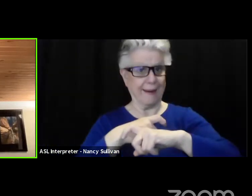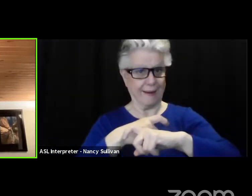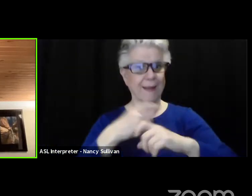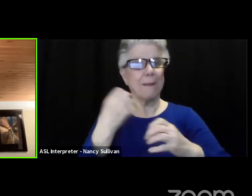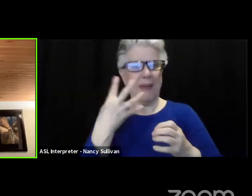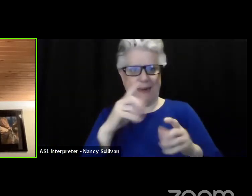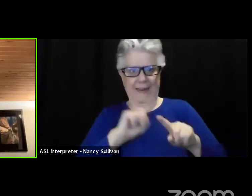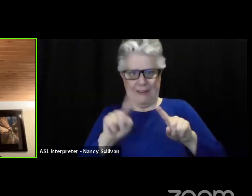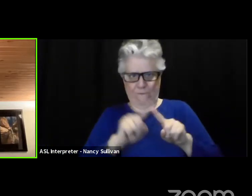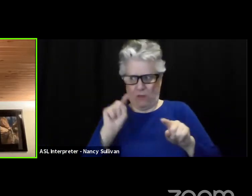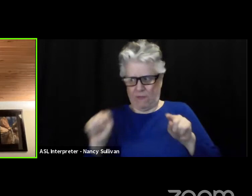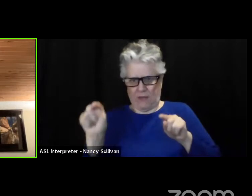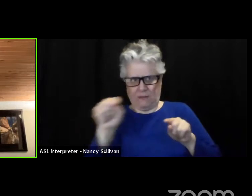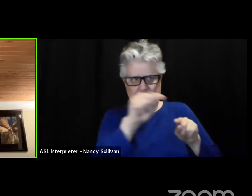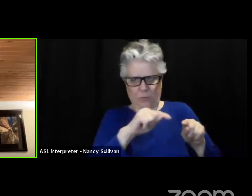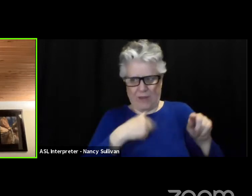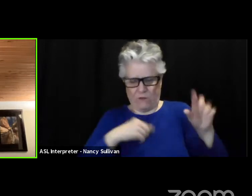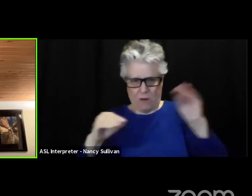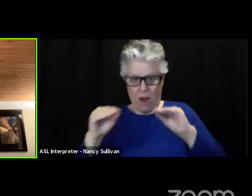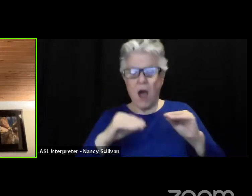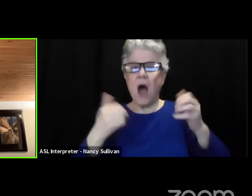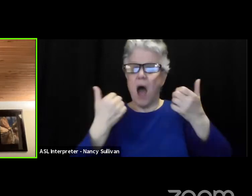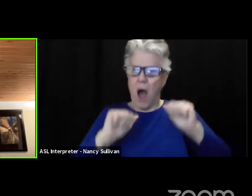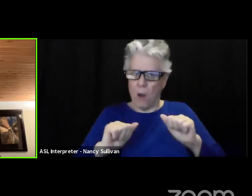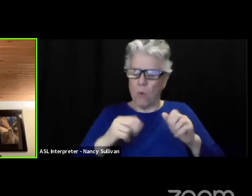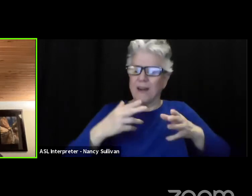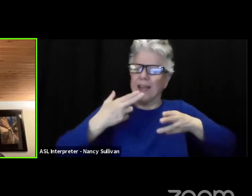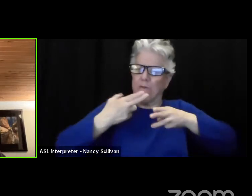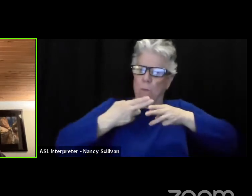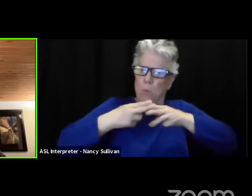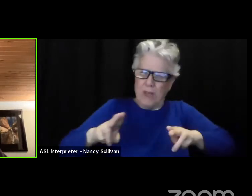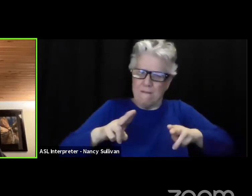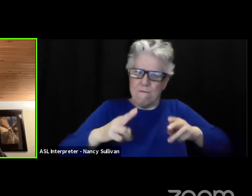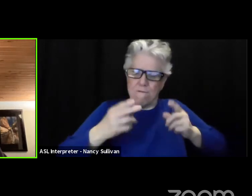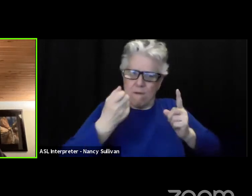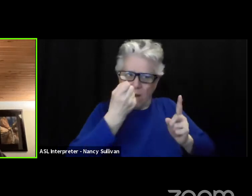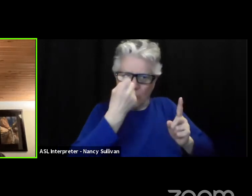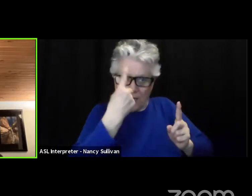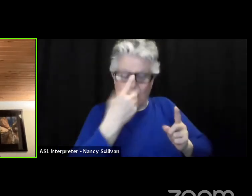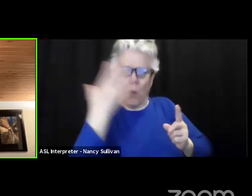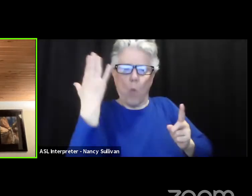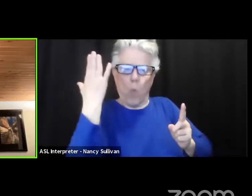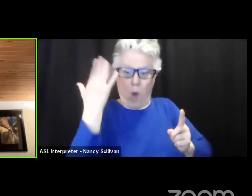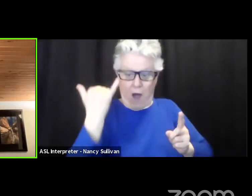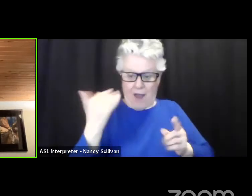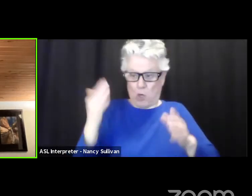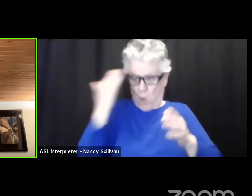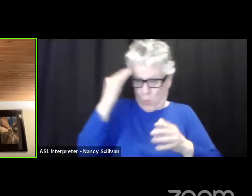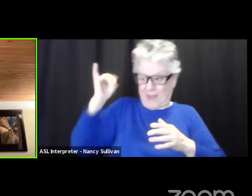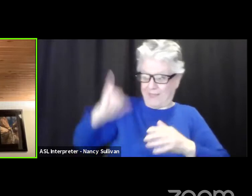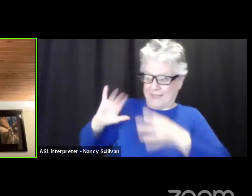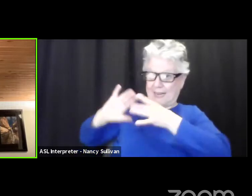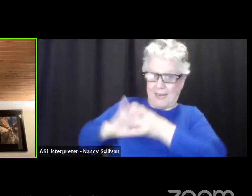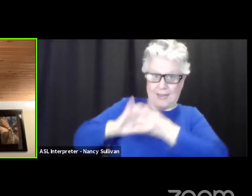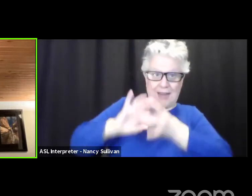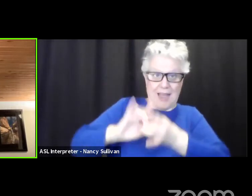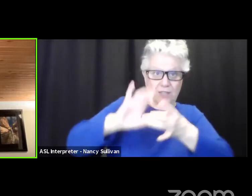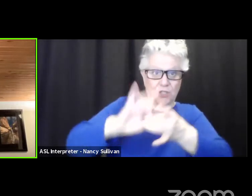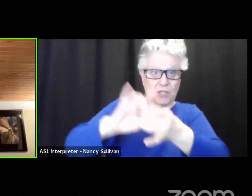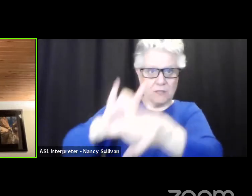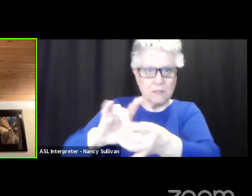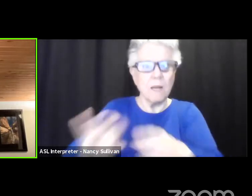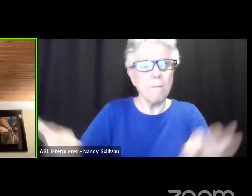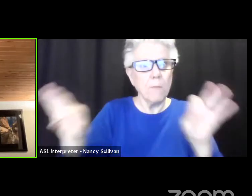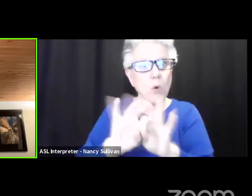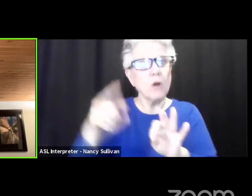pieces. And what I want to do is I want to give a brief peek into why understanding these connections is important